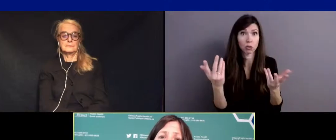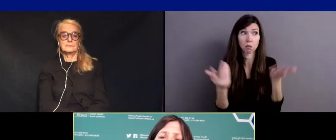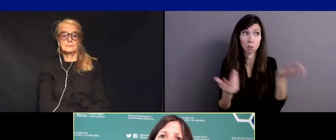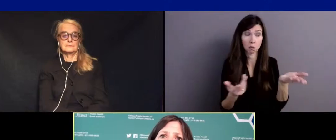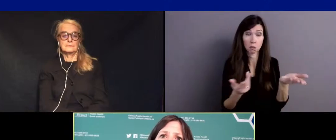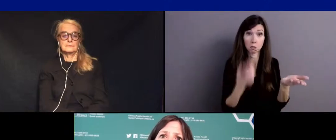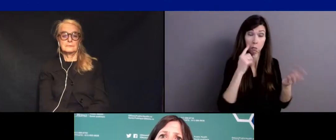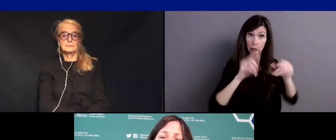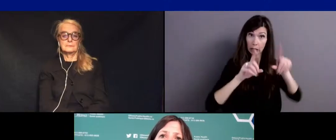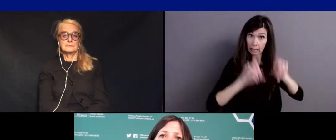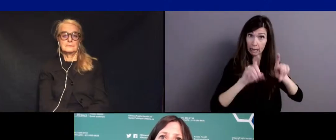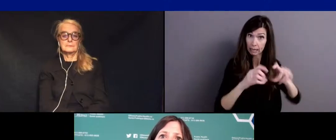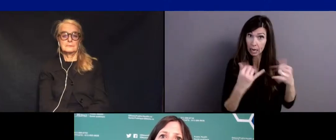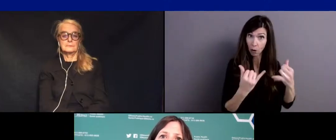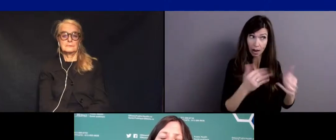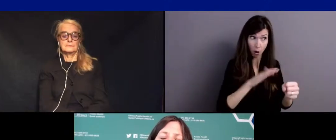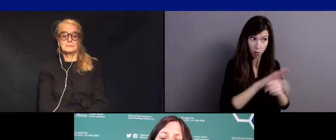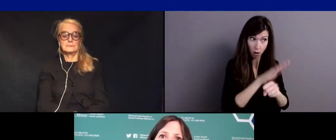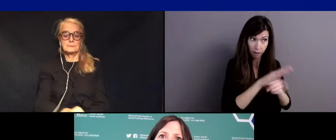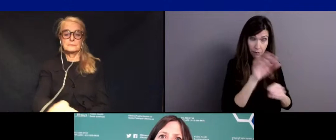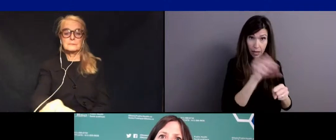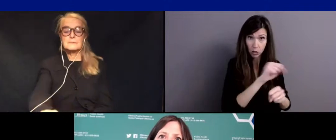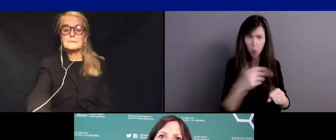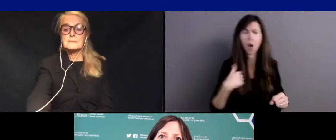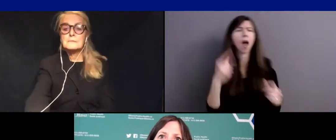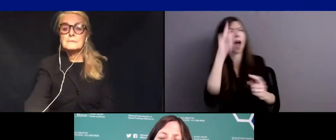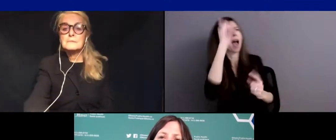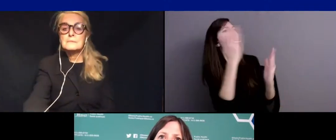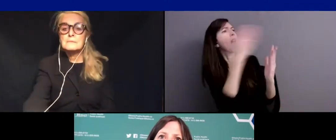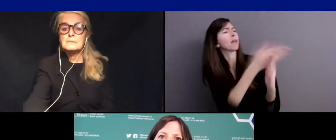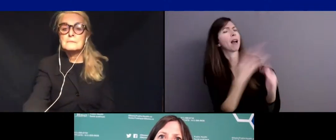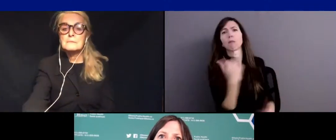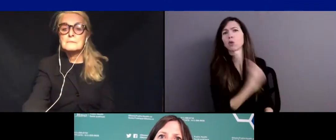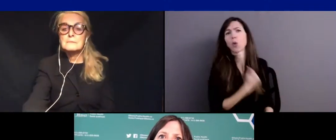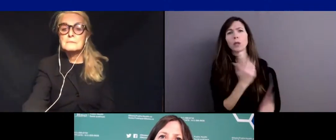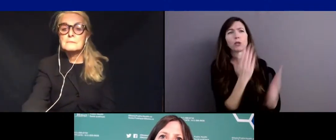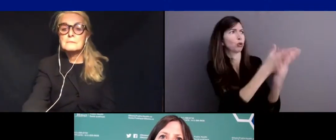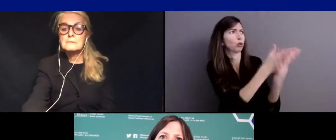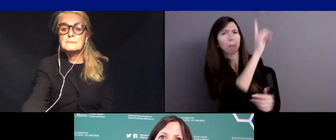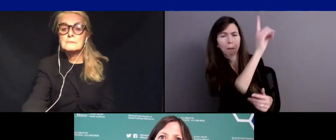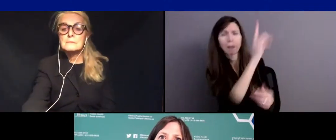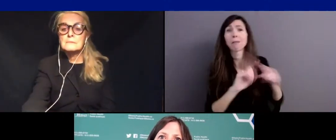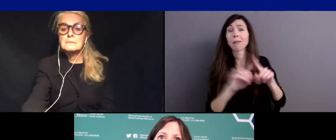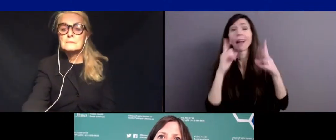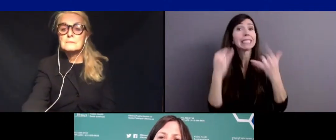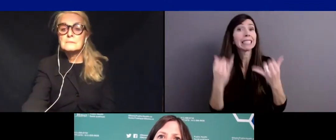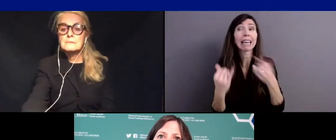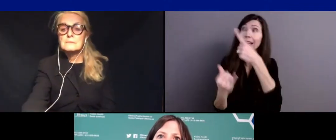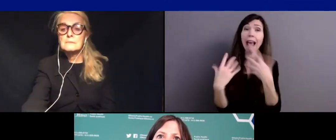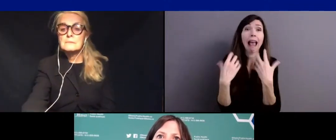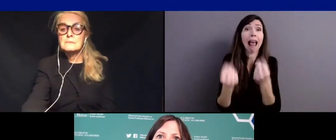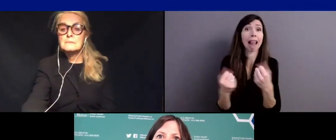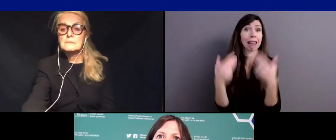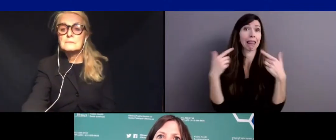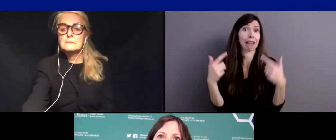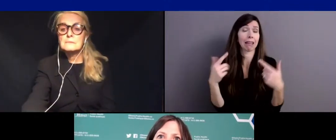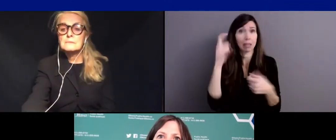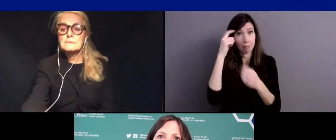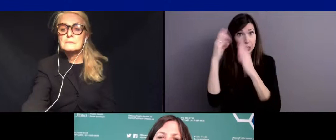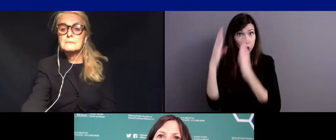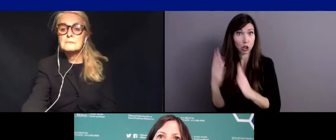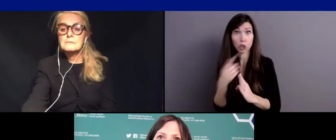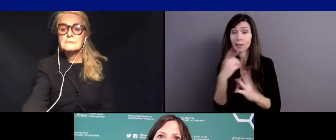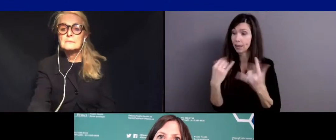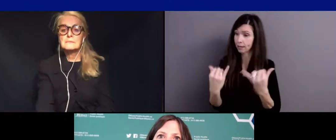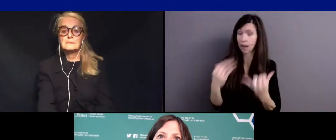enough. Yeah, I just noticed that, I'm sorry to interrupt you, but like today it just came across from the health minister that there's 57 cases in Ottawa. So